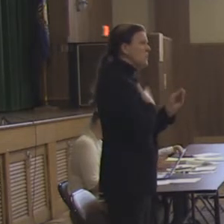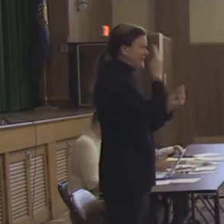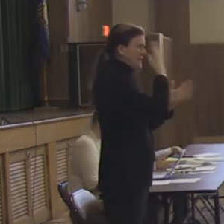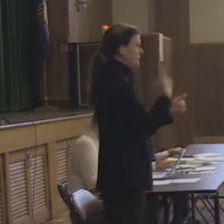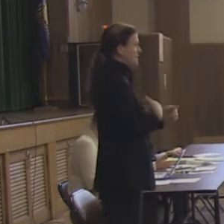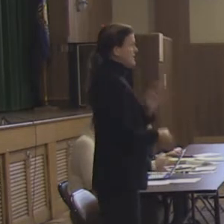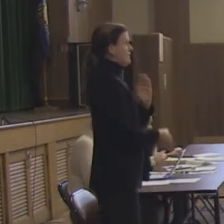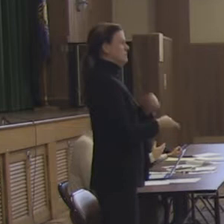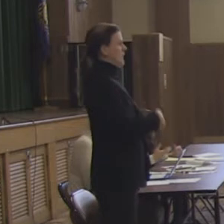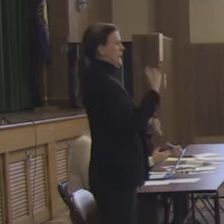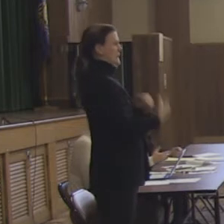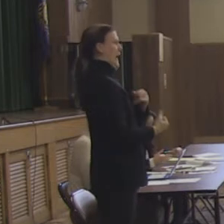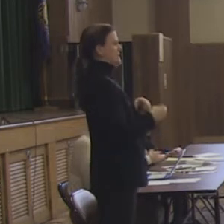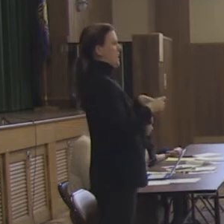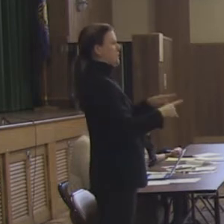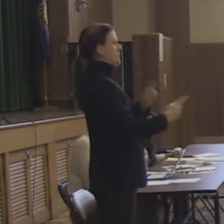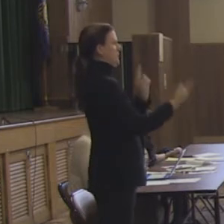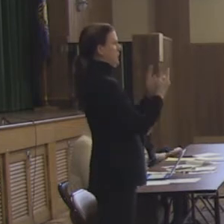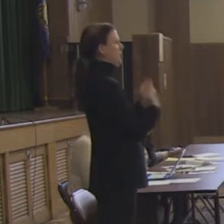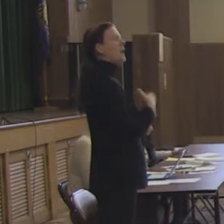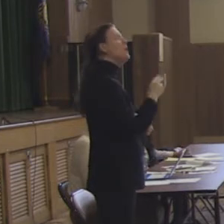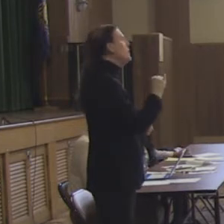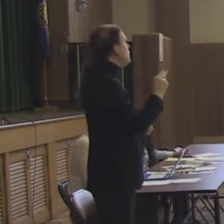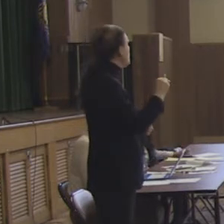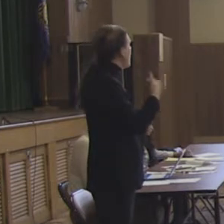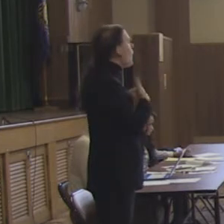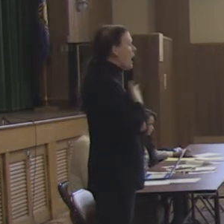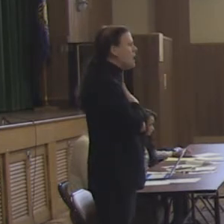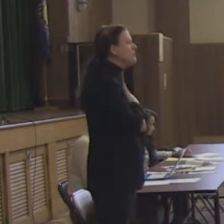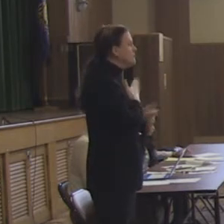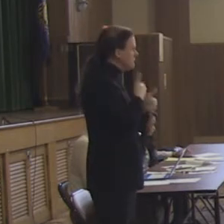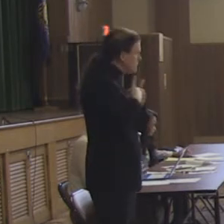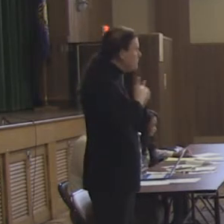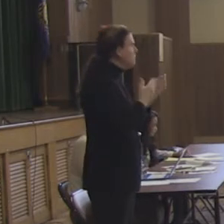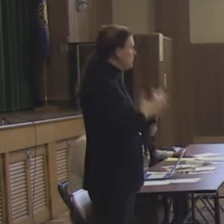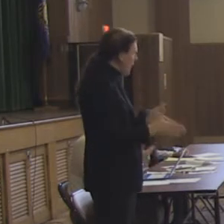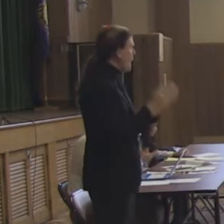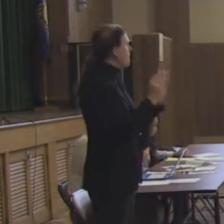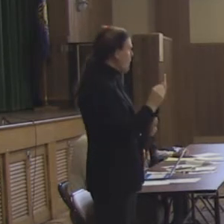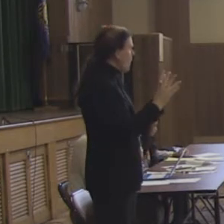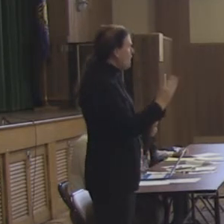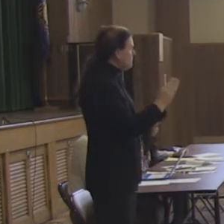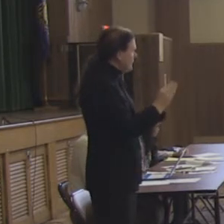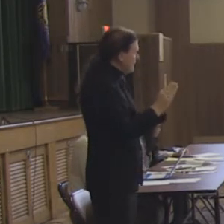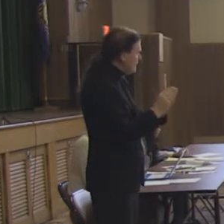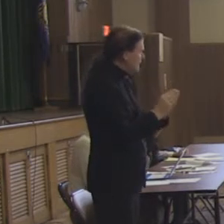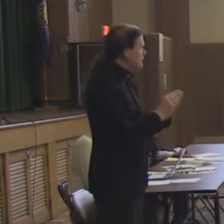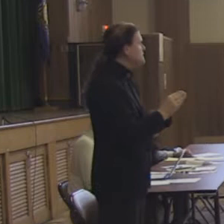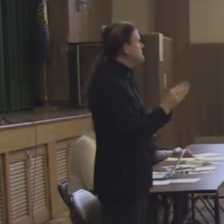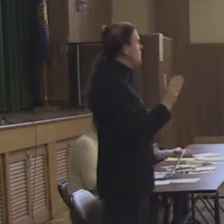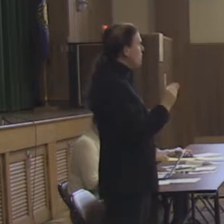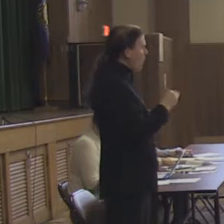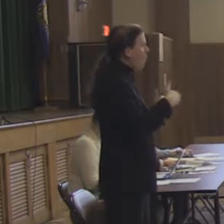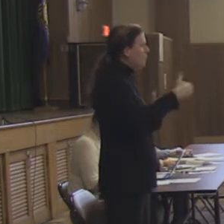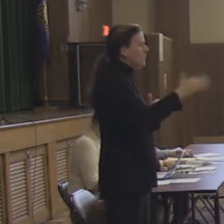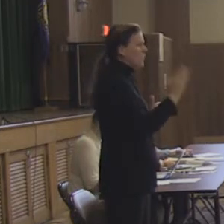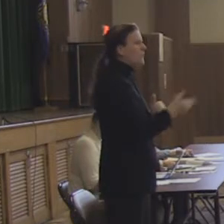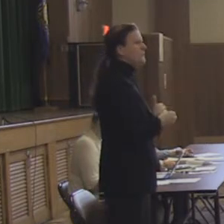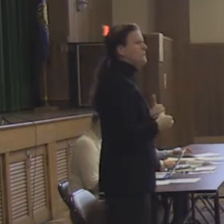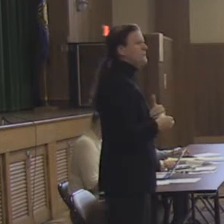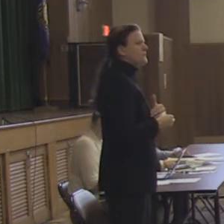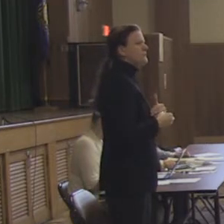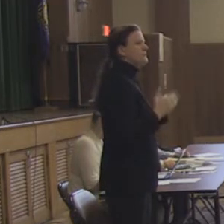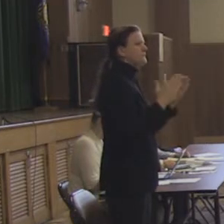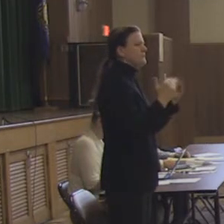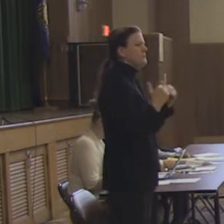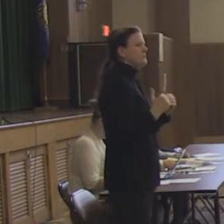this isn't going to be the last opportunity to have a forum of this nature. I think warrants more kind of community conversations.